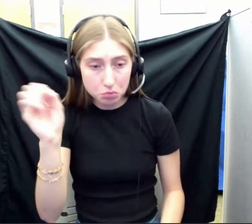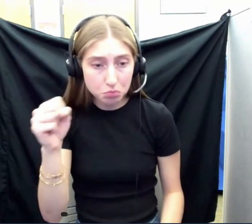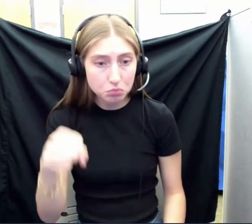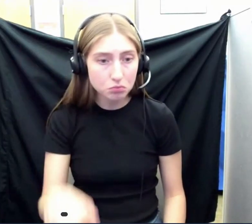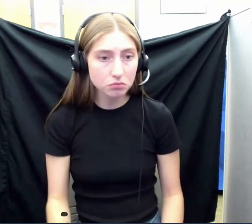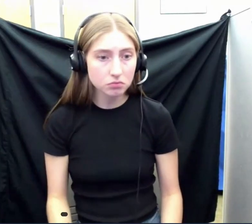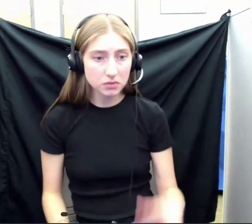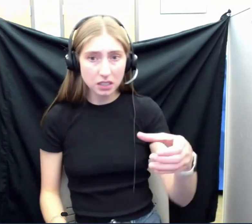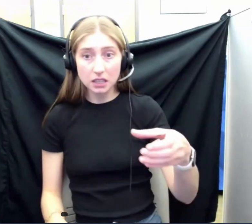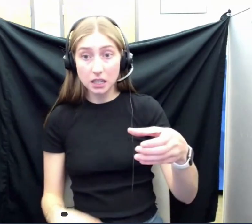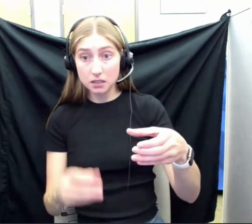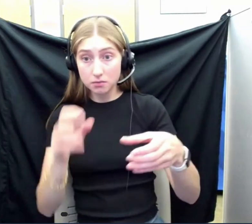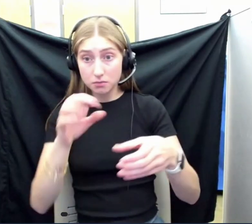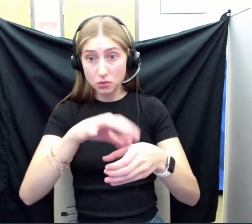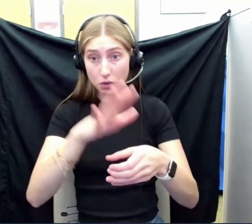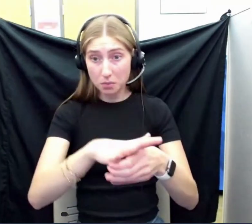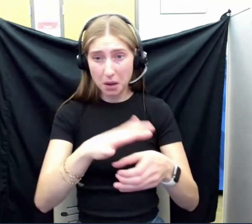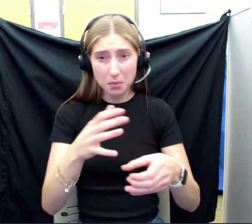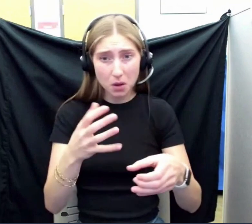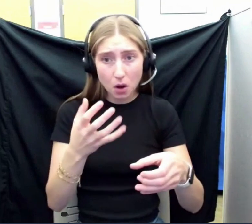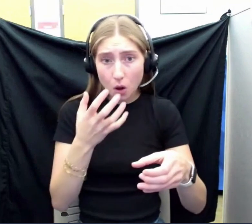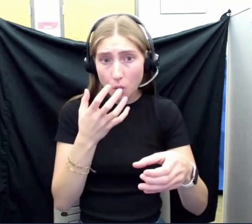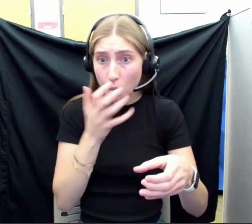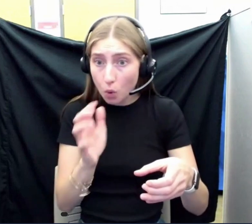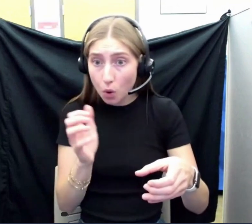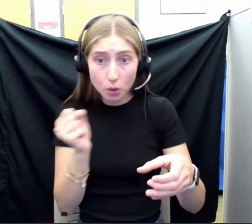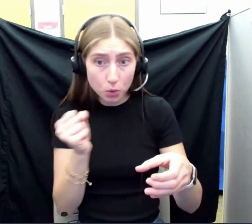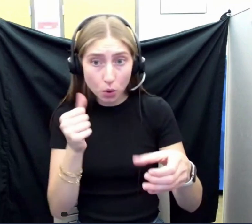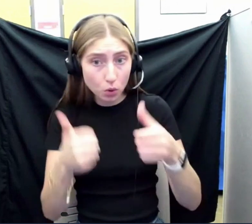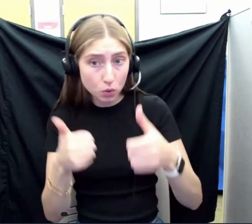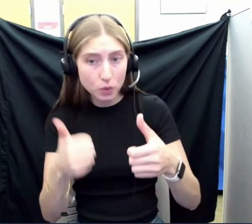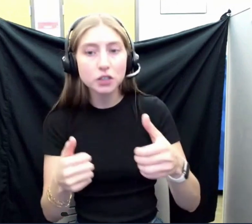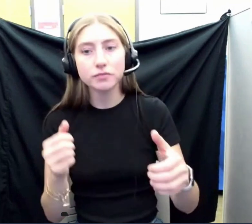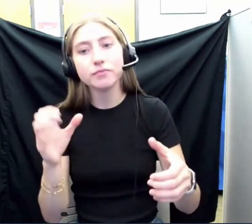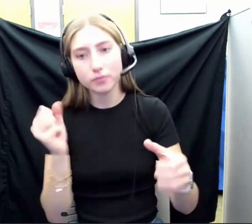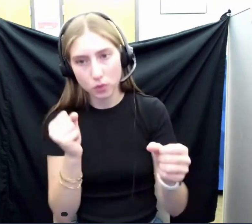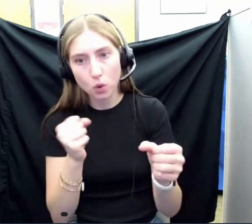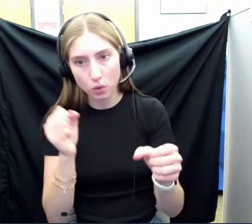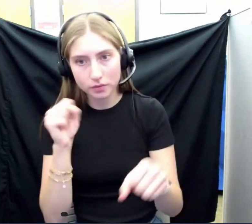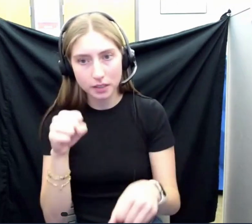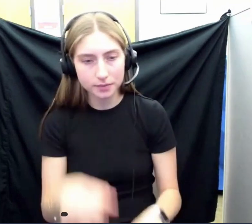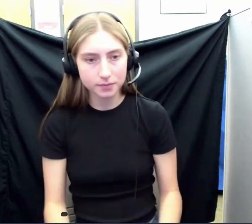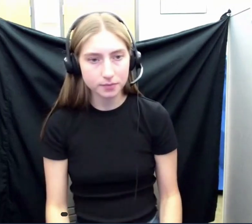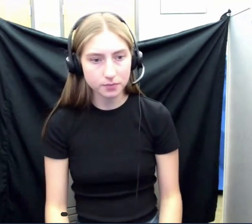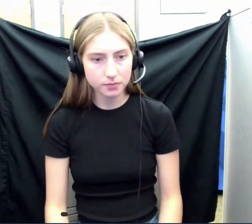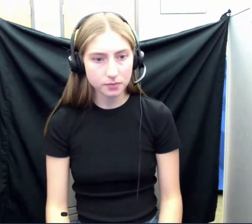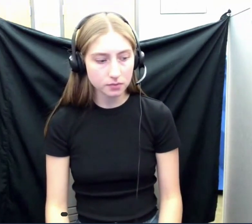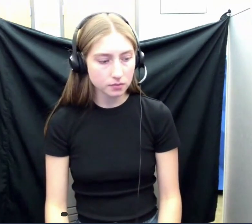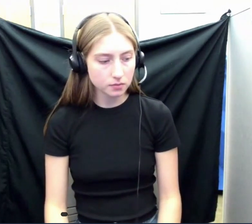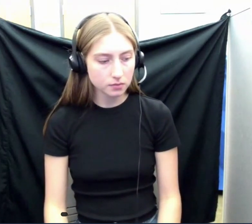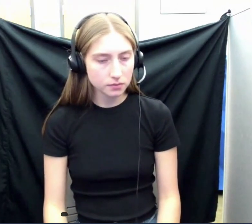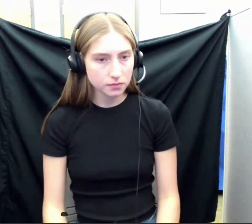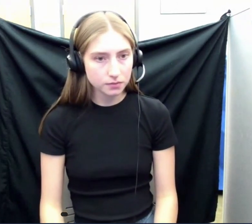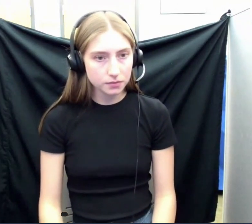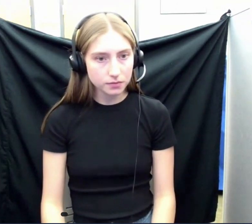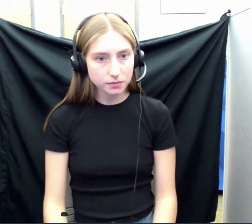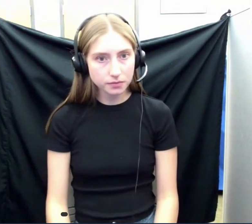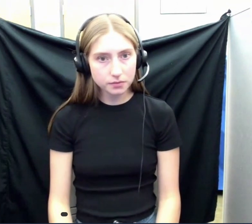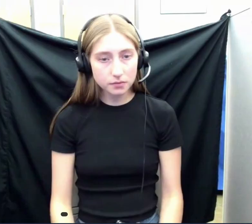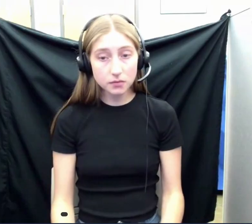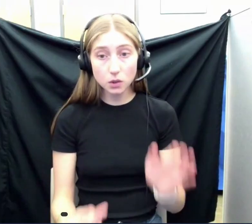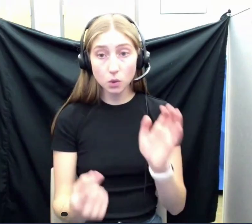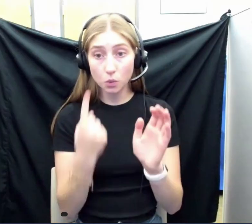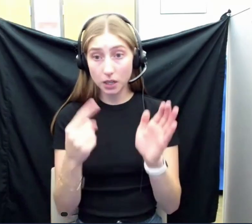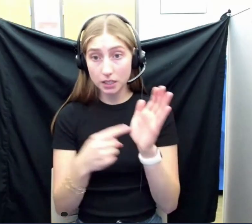warm or cold? It's cold. Okay. When you take example, condensation, and you take